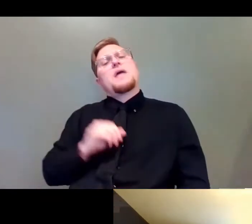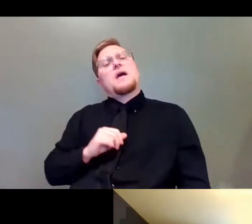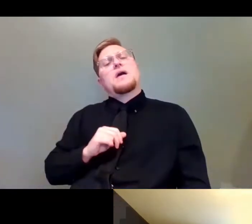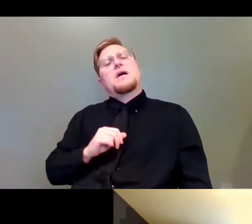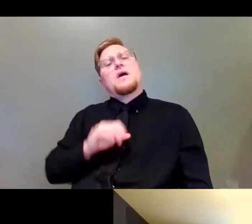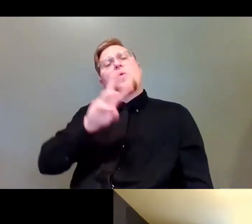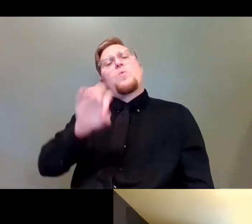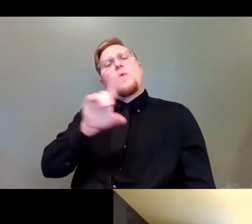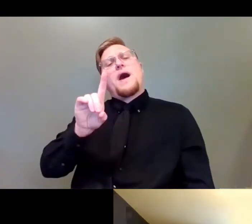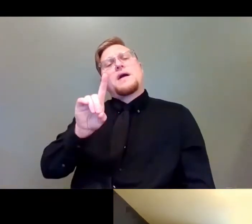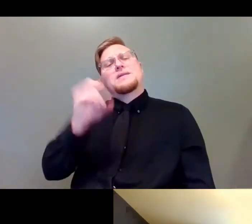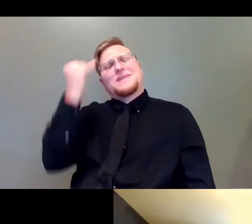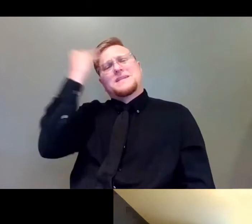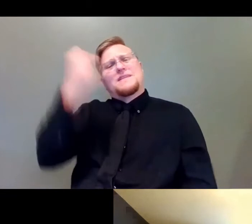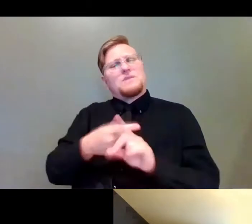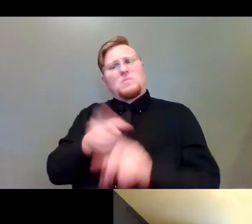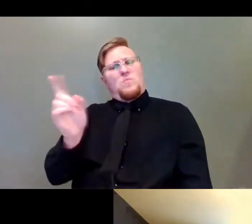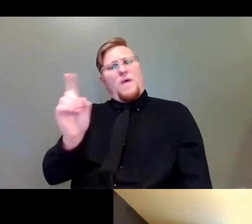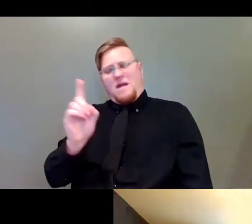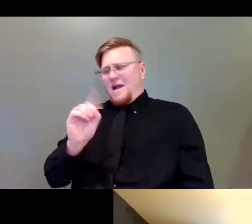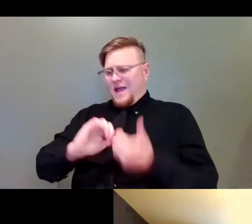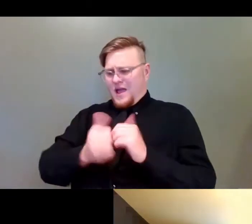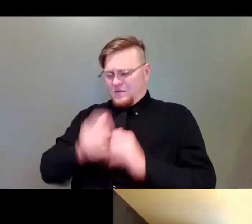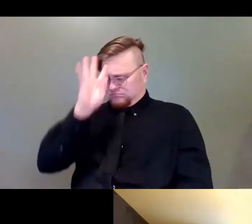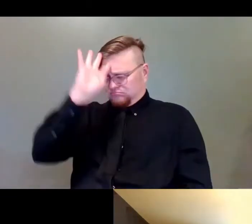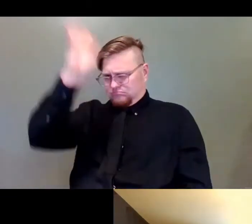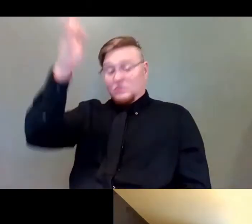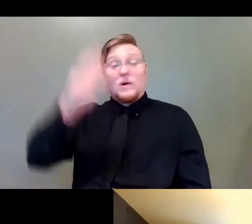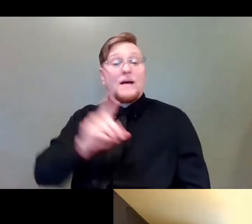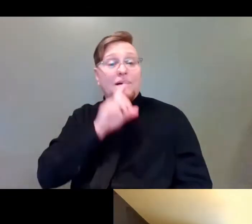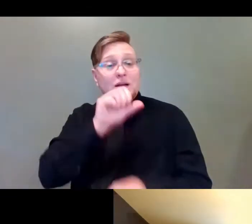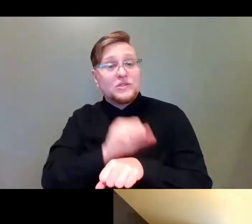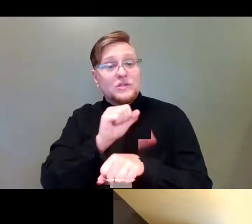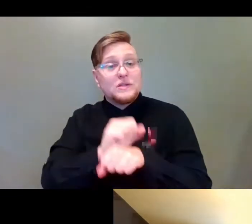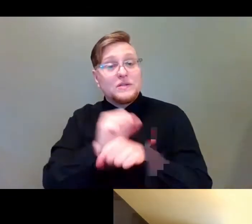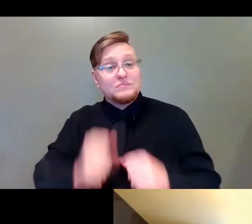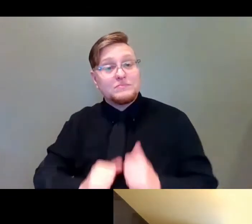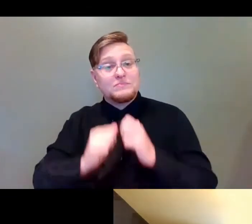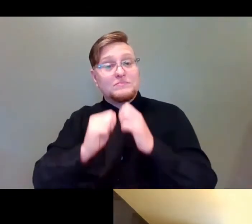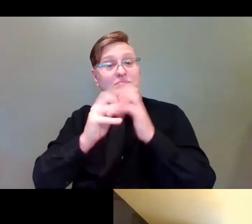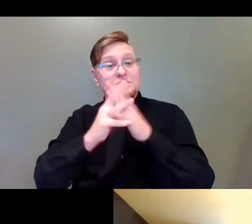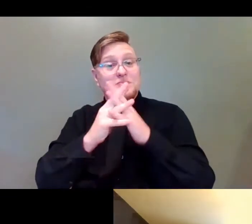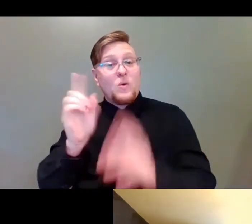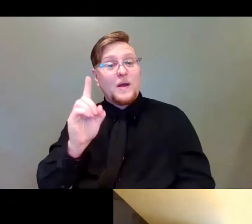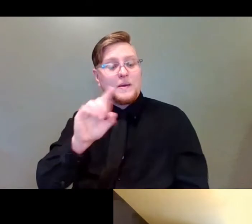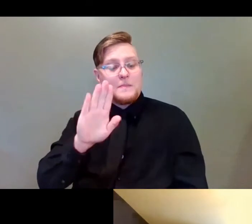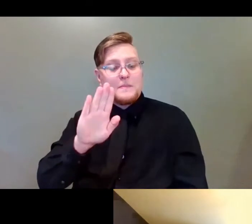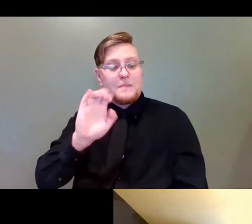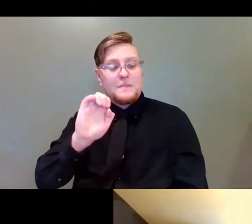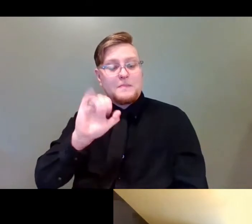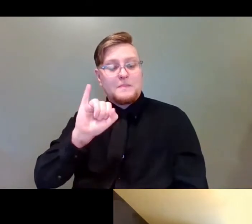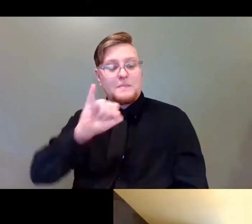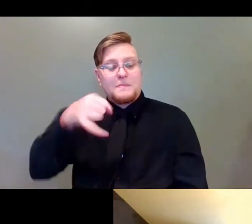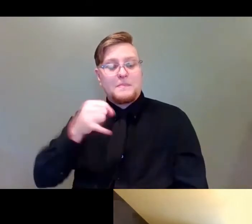WILD come about? And WILD actually had its birth at the Beijing conference. Actually,